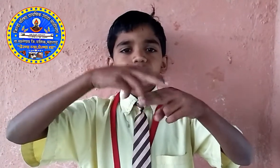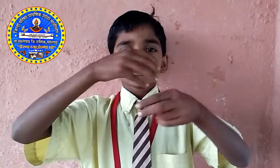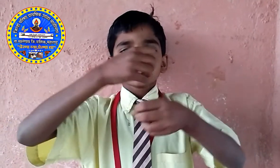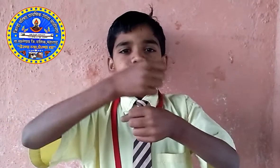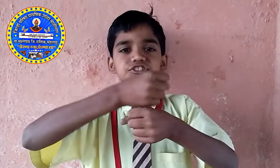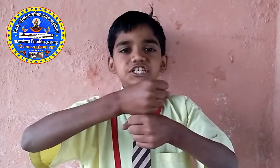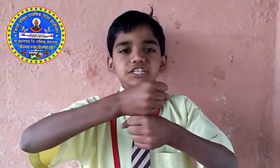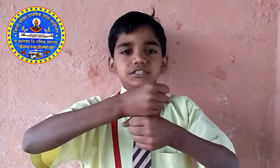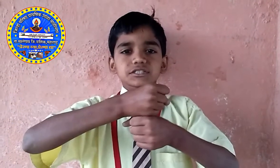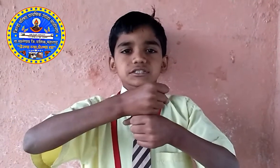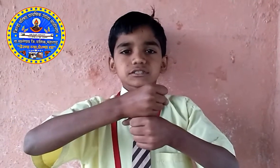G.